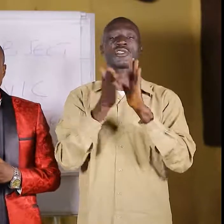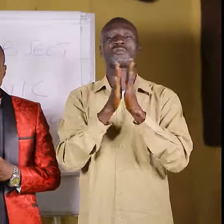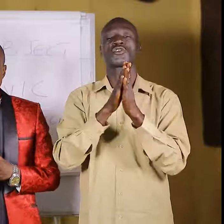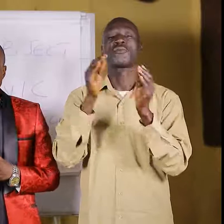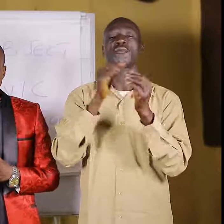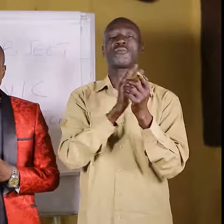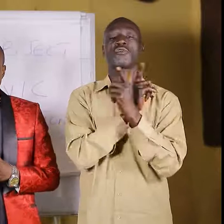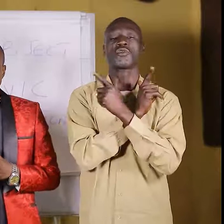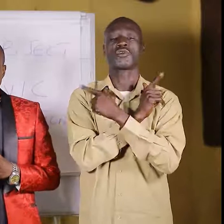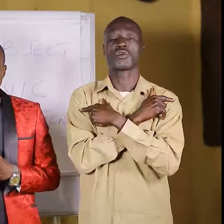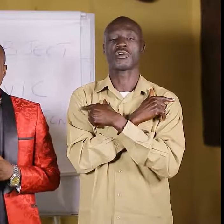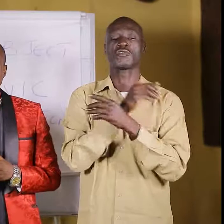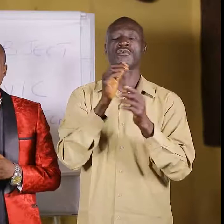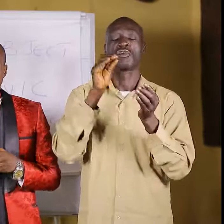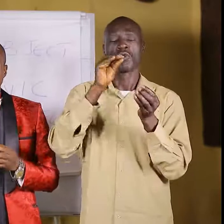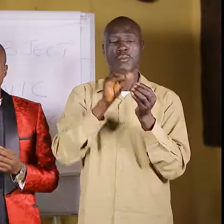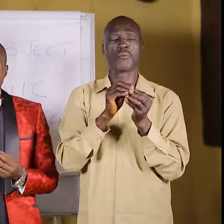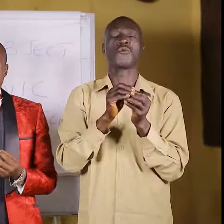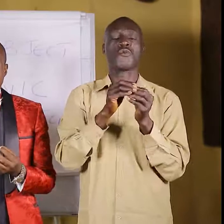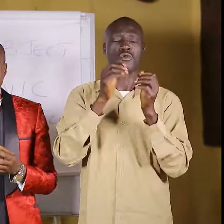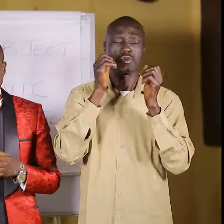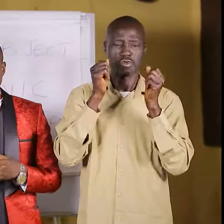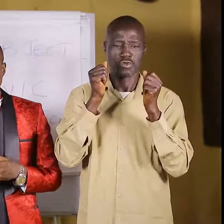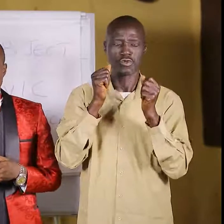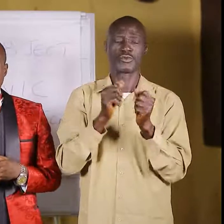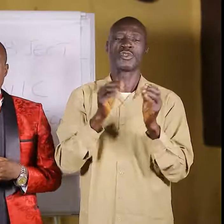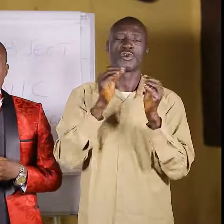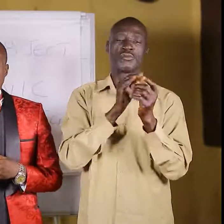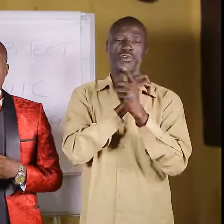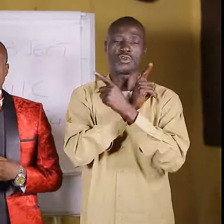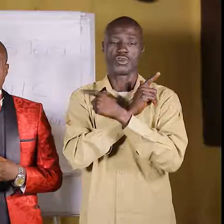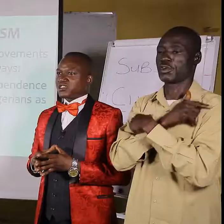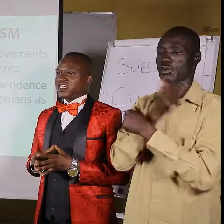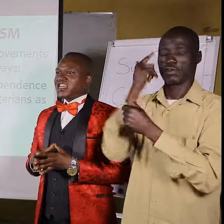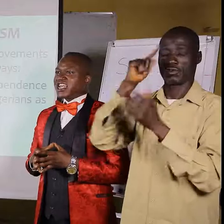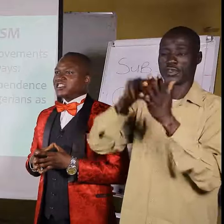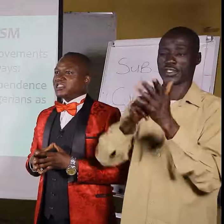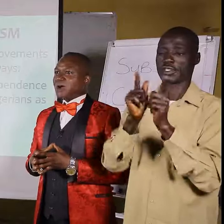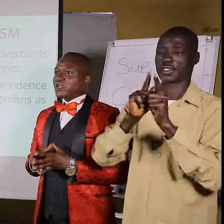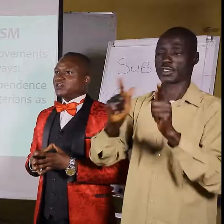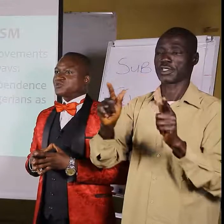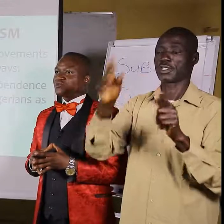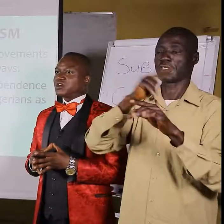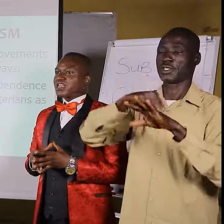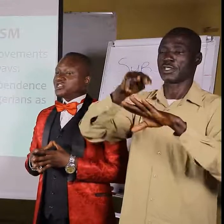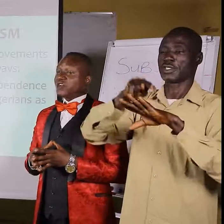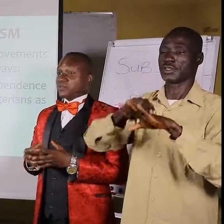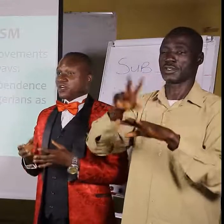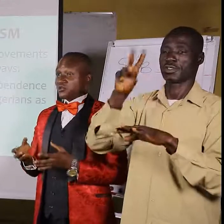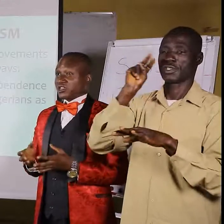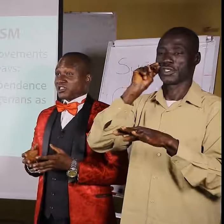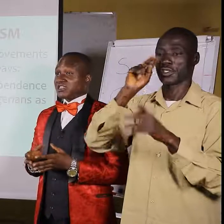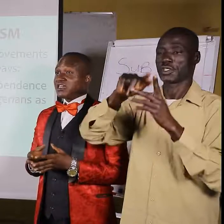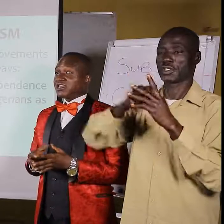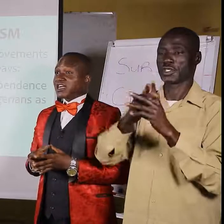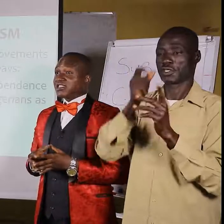patriotic. Nigerians began to have more love for these great nations. Nigerians began